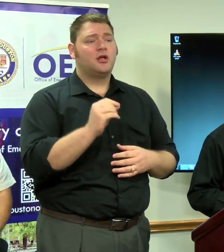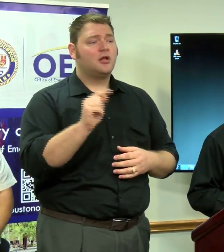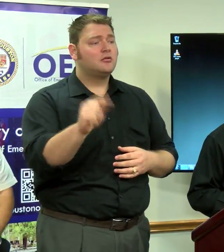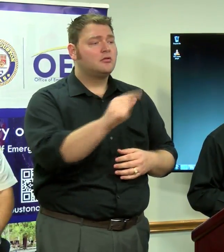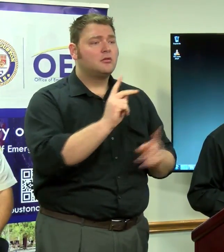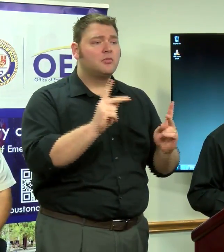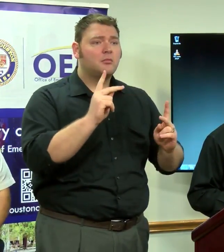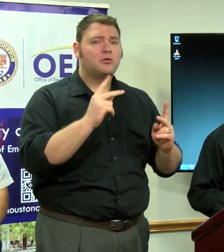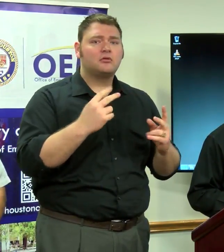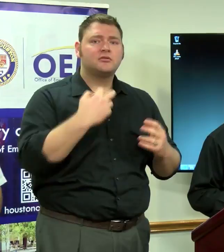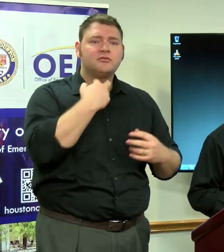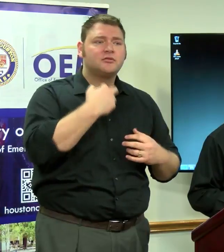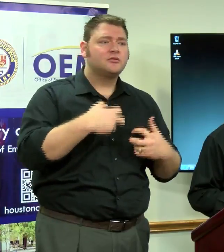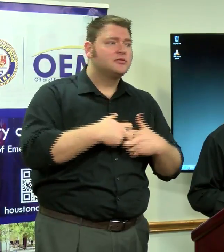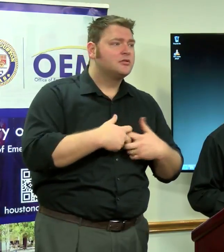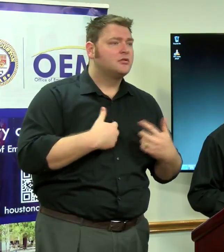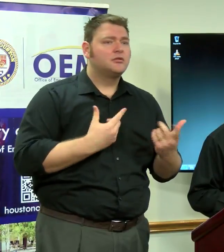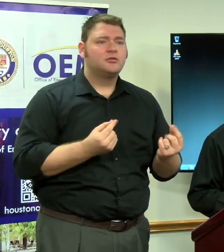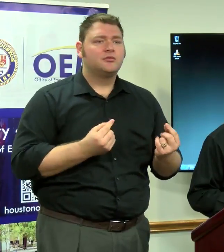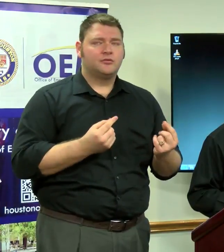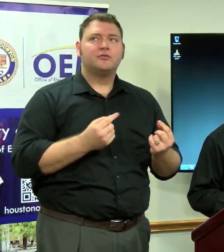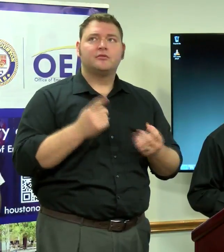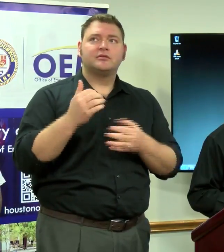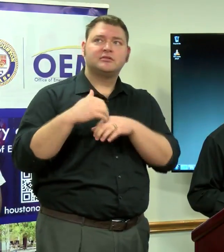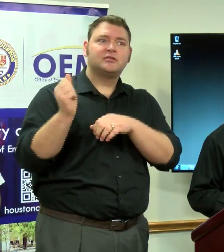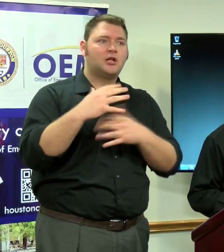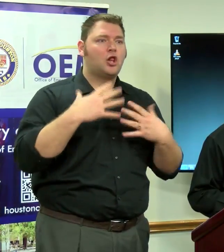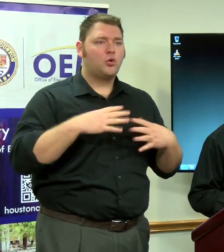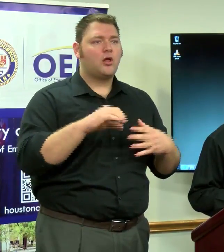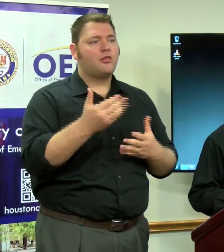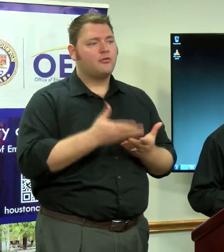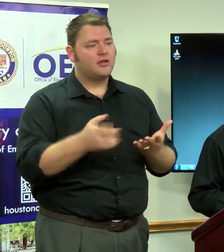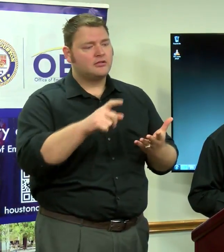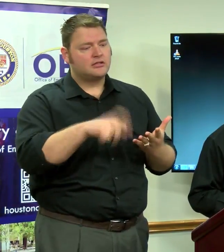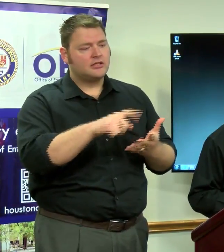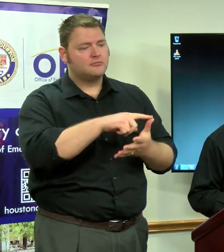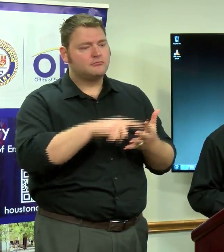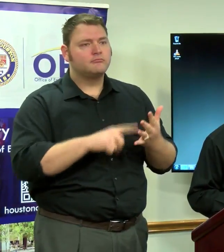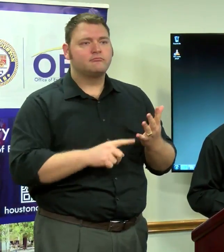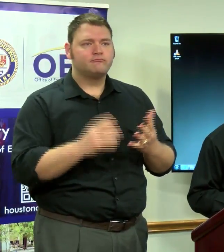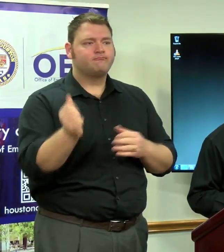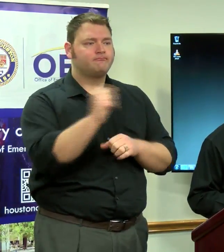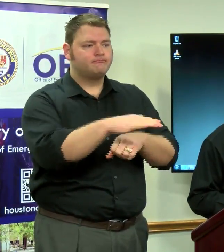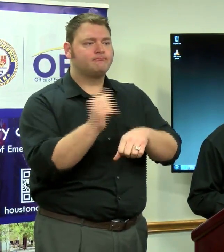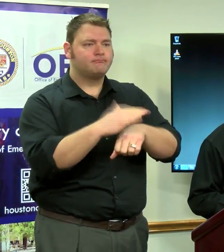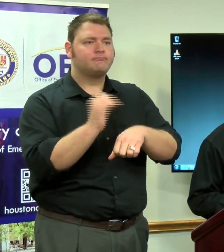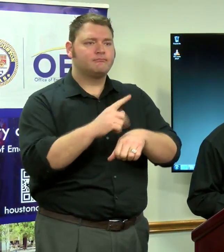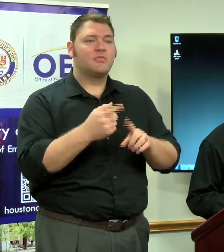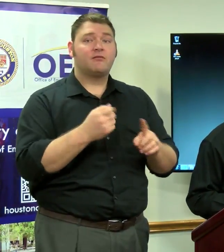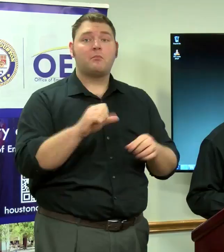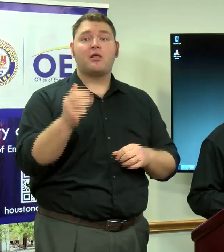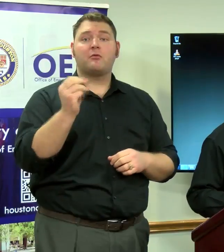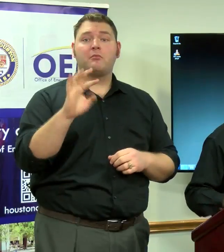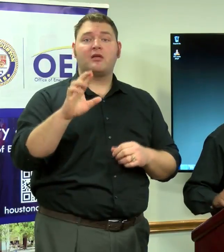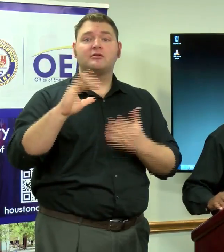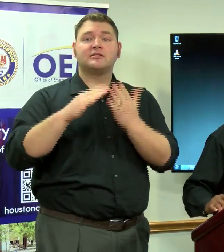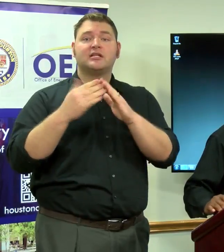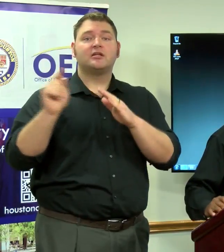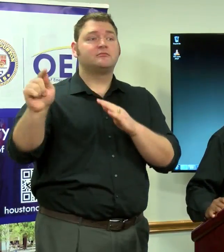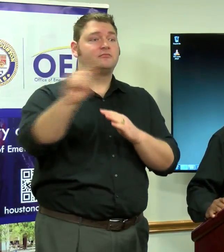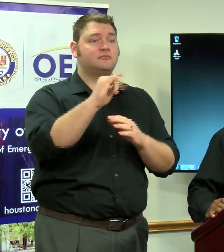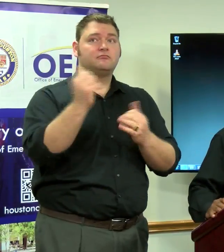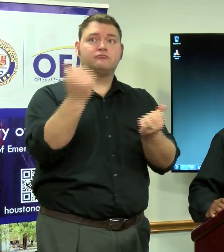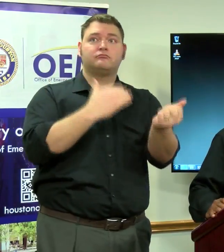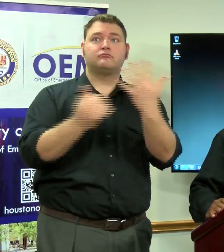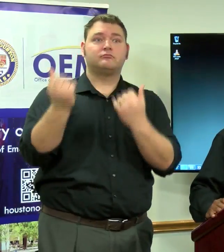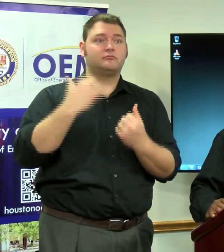for people who are in our shelters. I thank him for that, as well as additional assistance, and that's coming from many of the mayors as well. But in